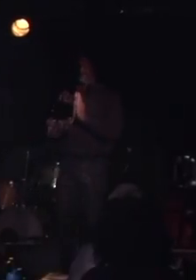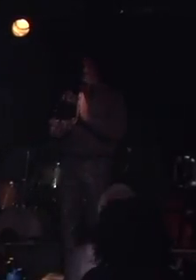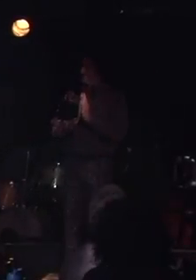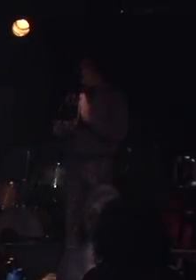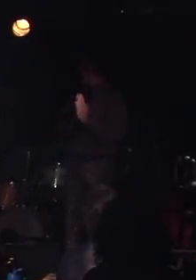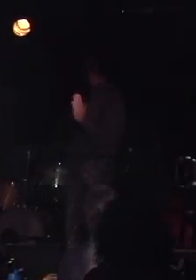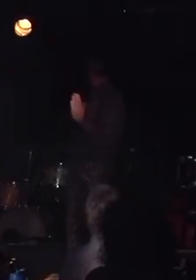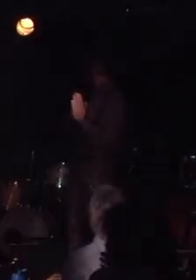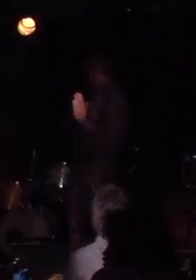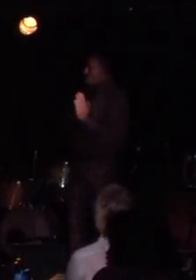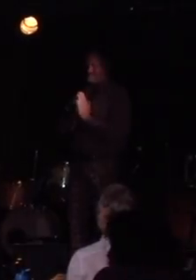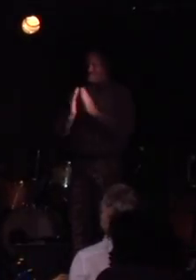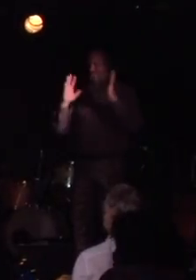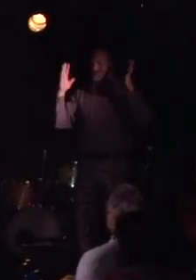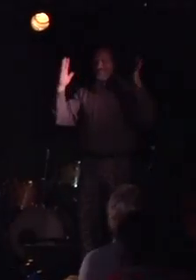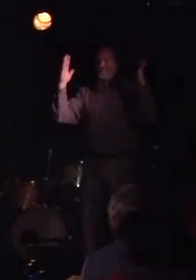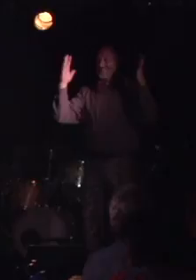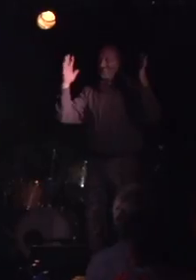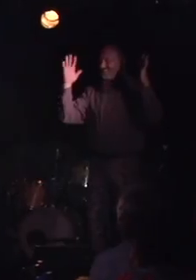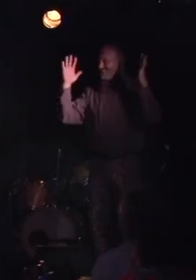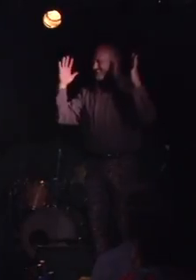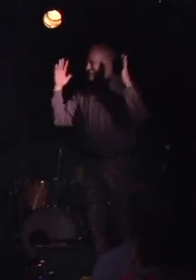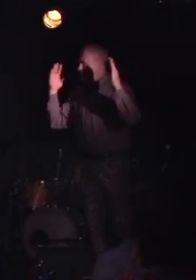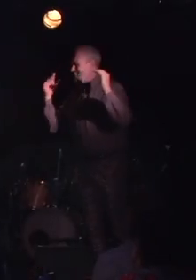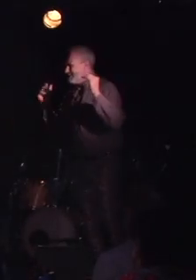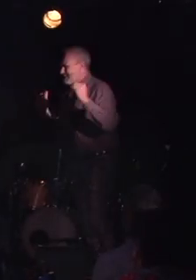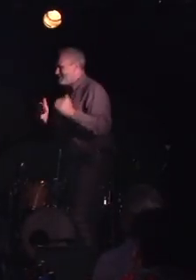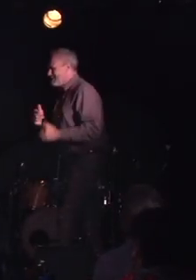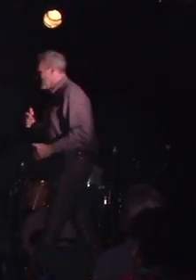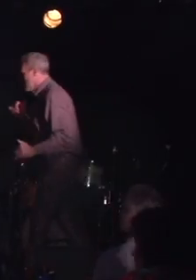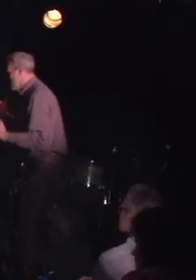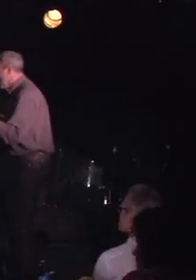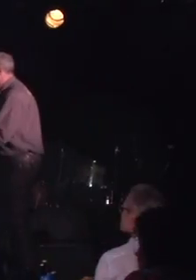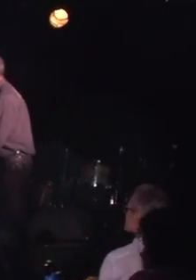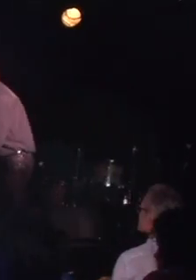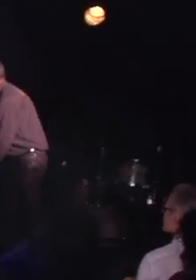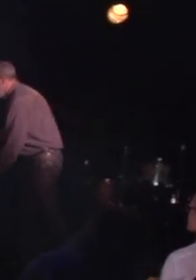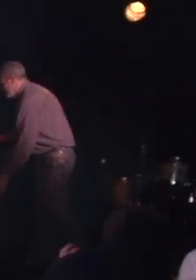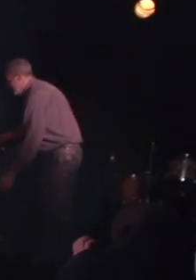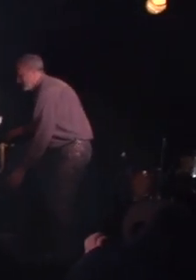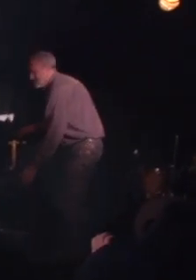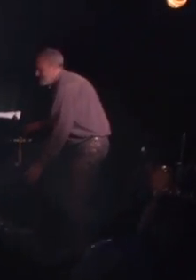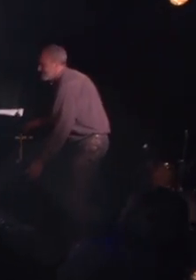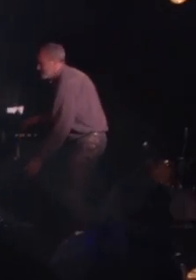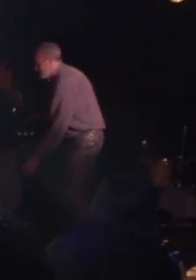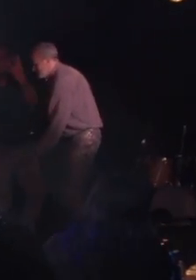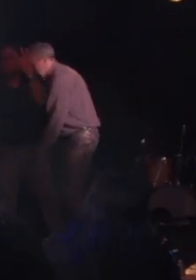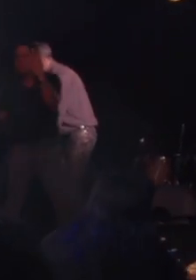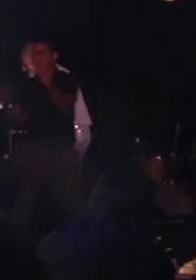Delaram Kamare, Evan Strand, Mona Jean Cedar interpreting, Lucas